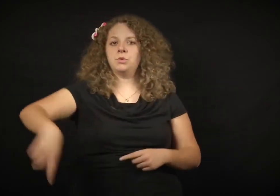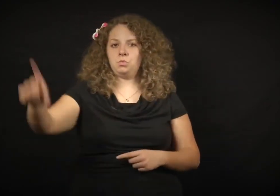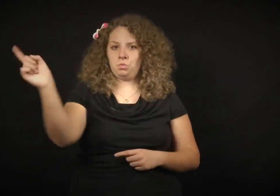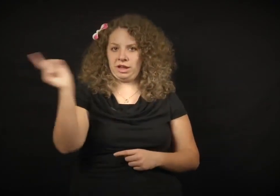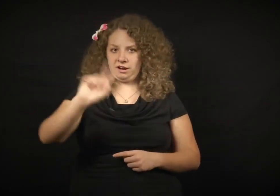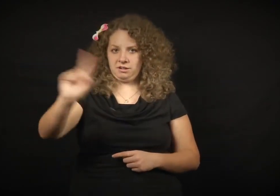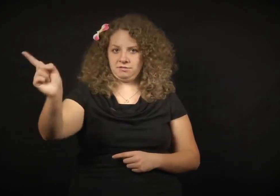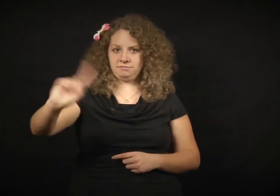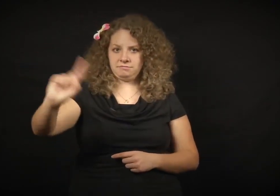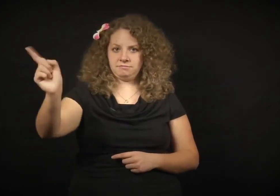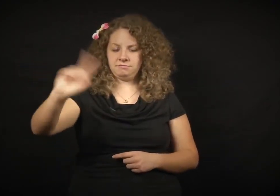Where.